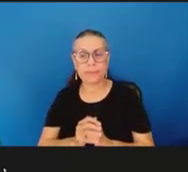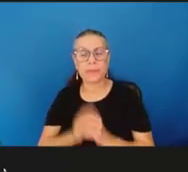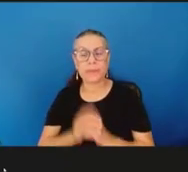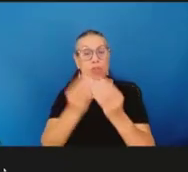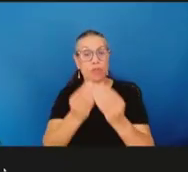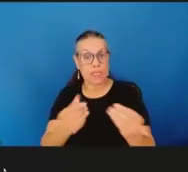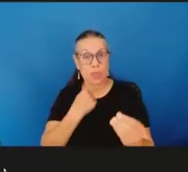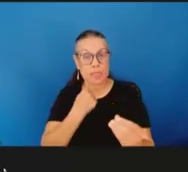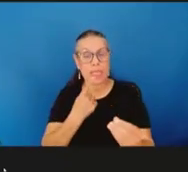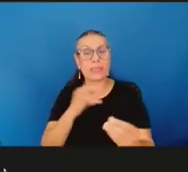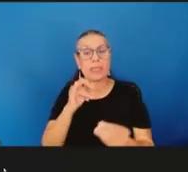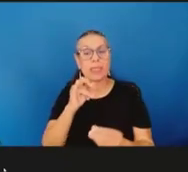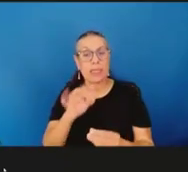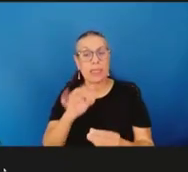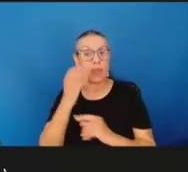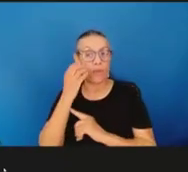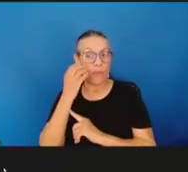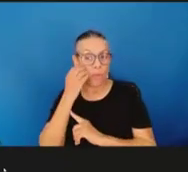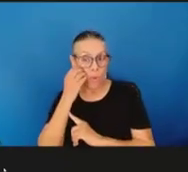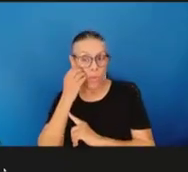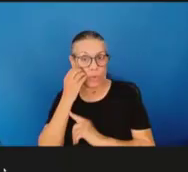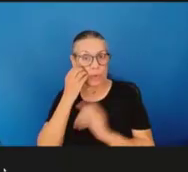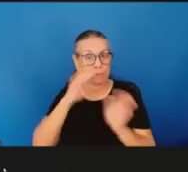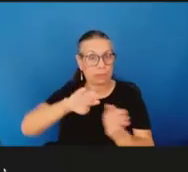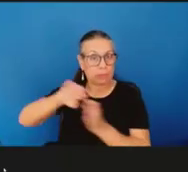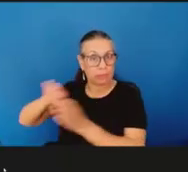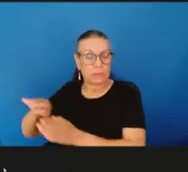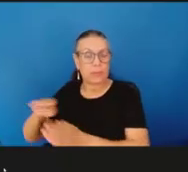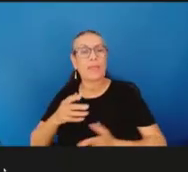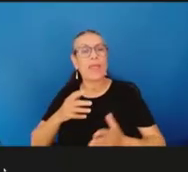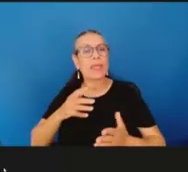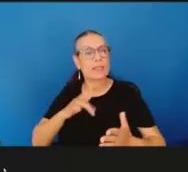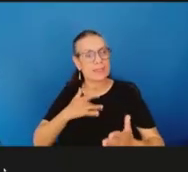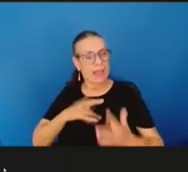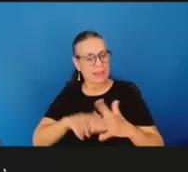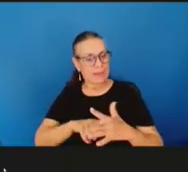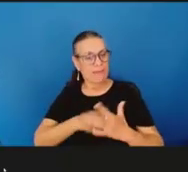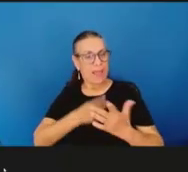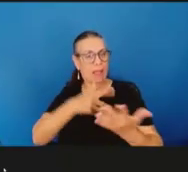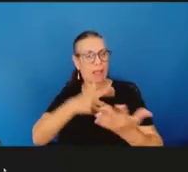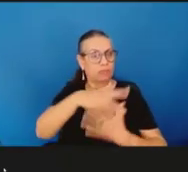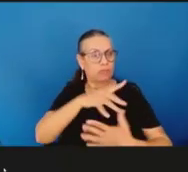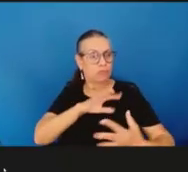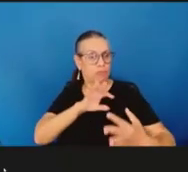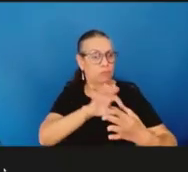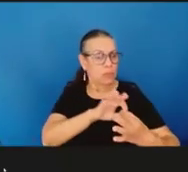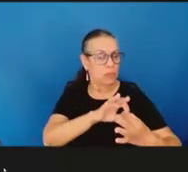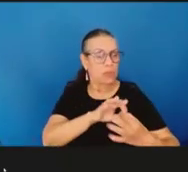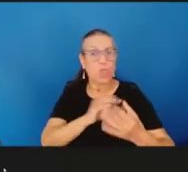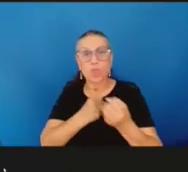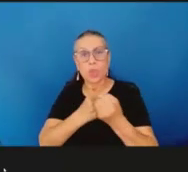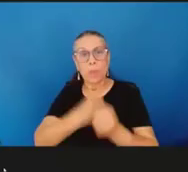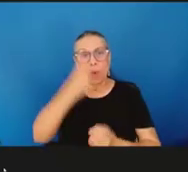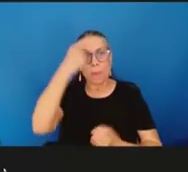that well-crafted phone rules can foster a greater sense of connection and belonging for students, support student mental health and